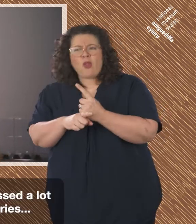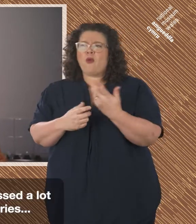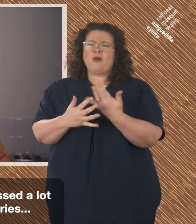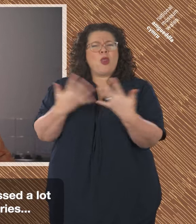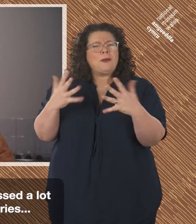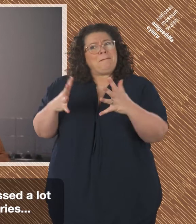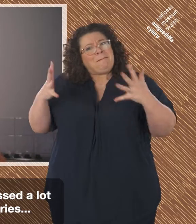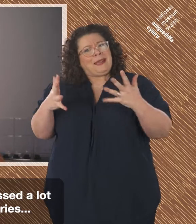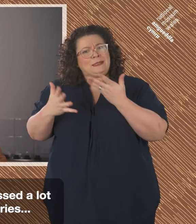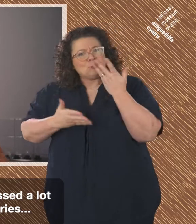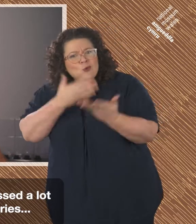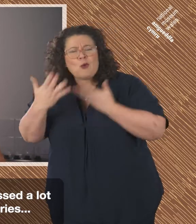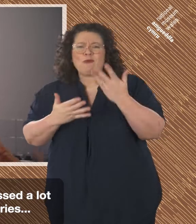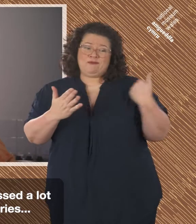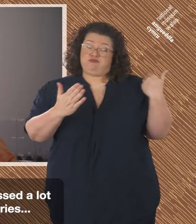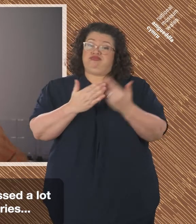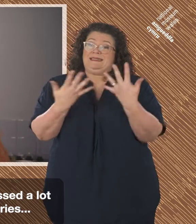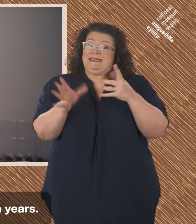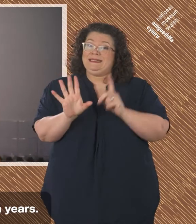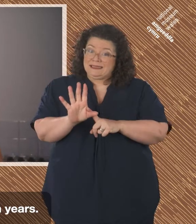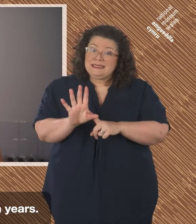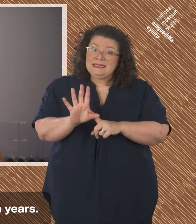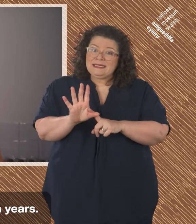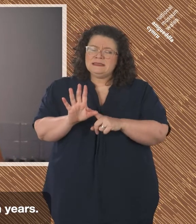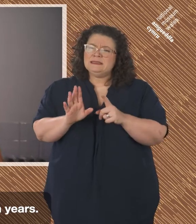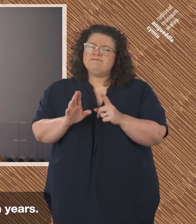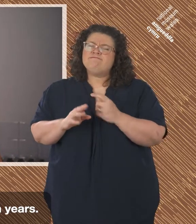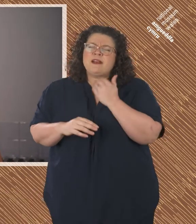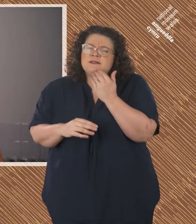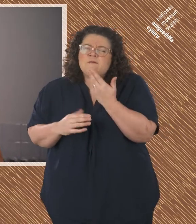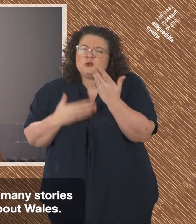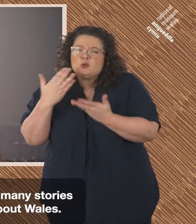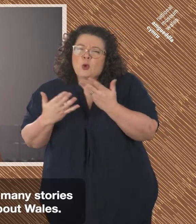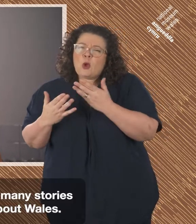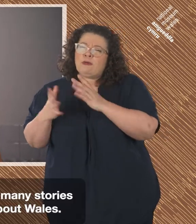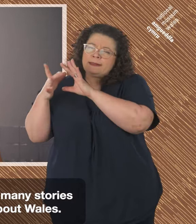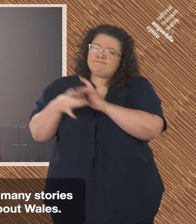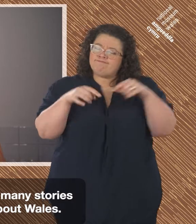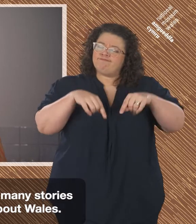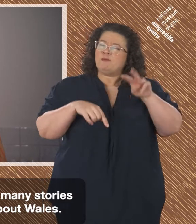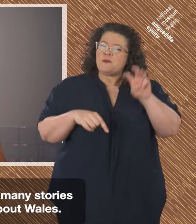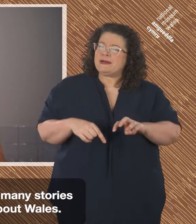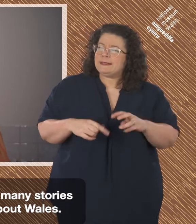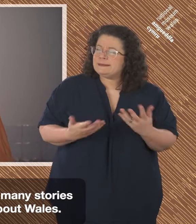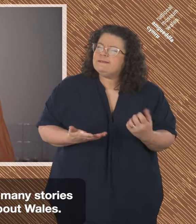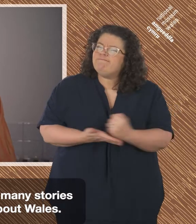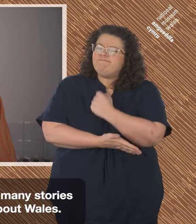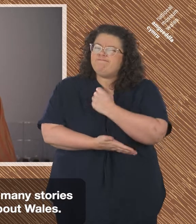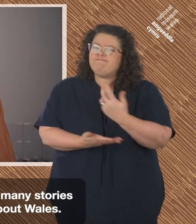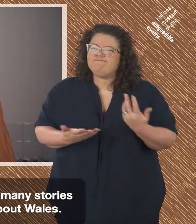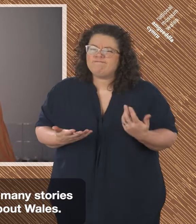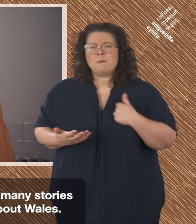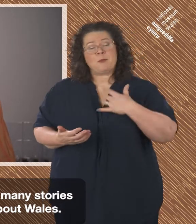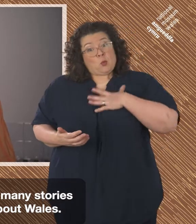The paper discussed a lot of the big stories of the last 10 years. But there weren't as many stories as I'd have